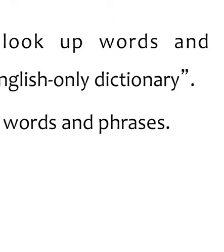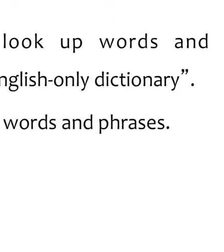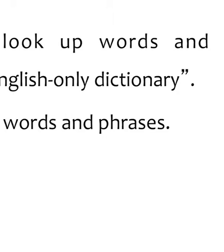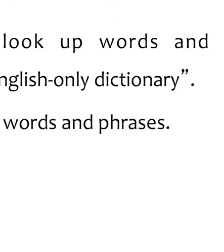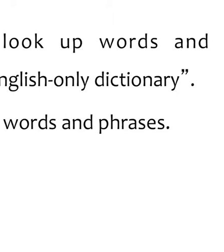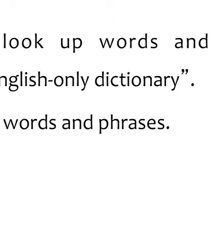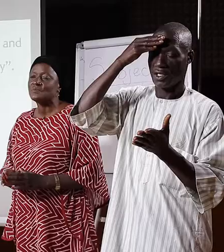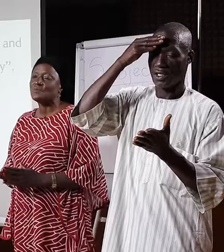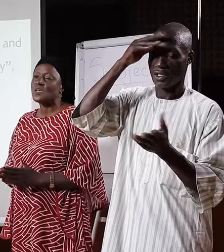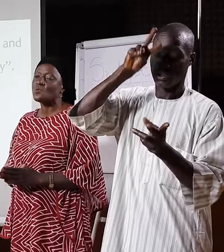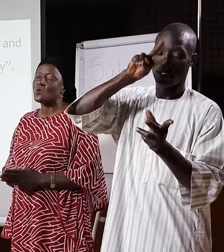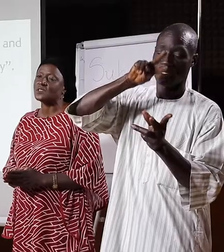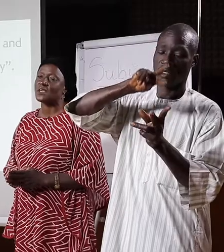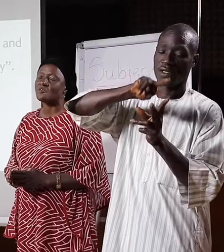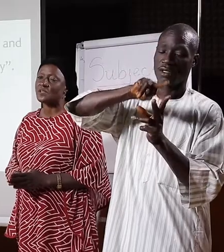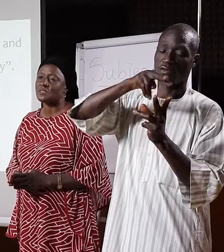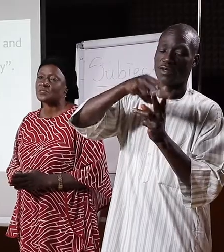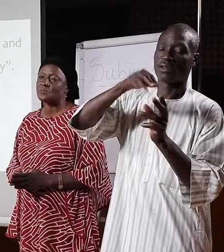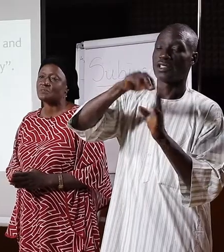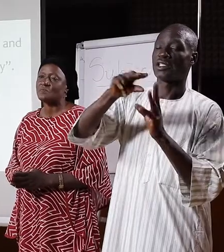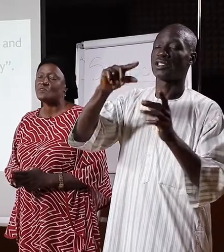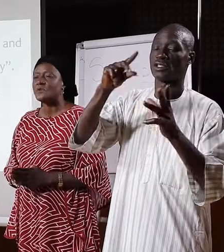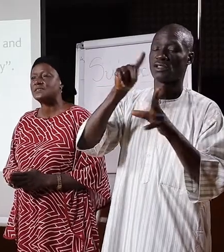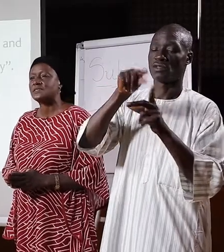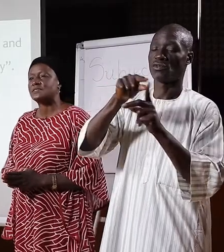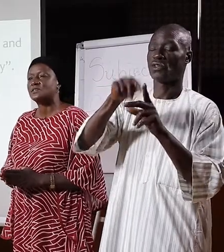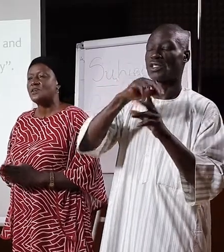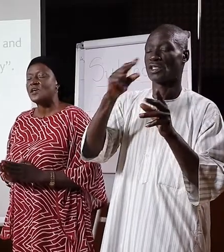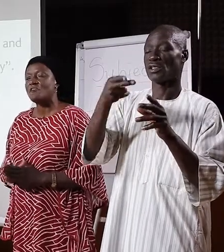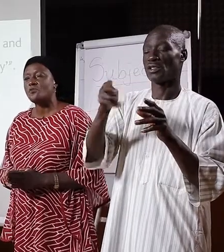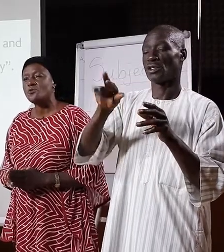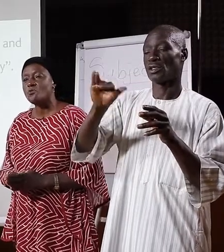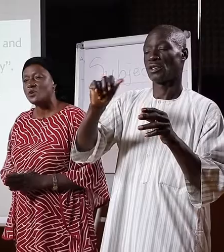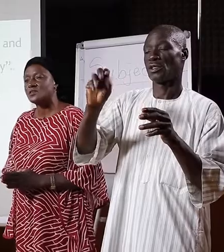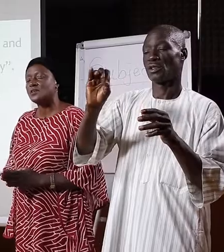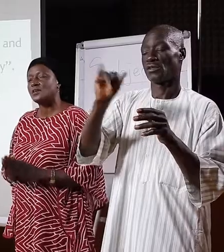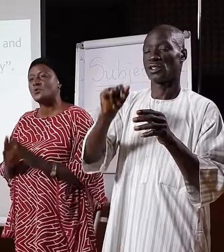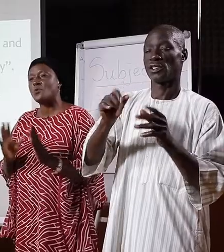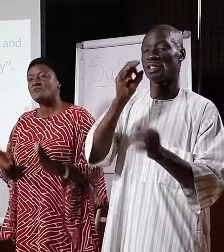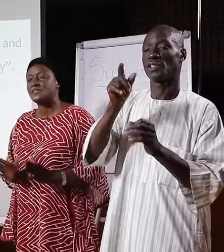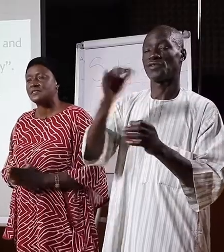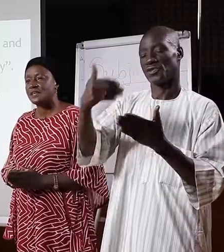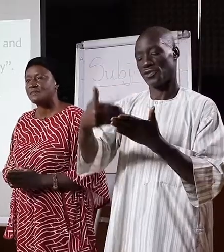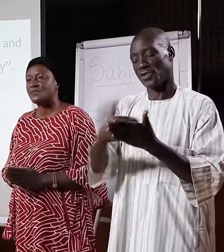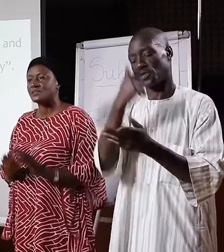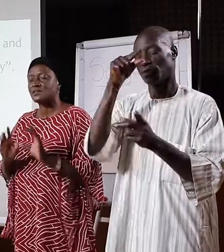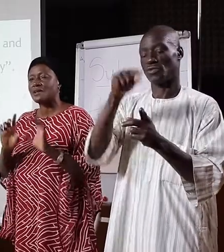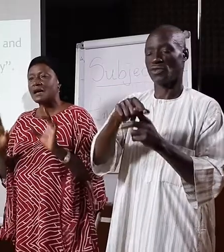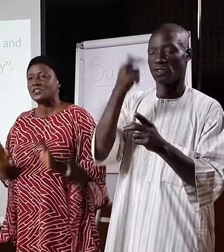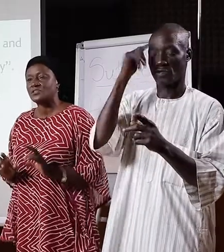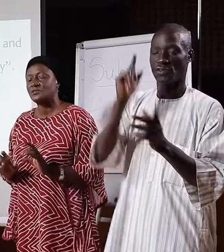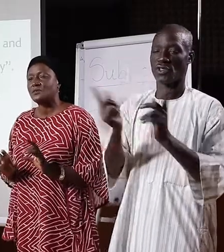and phrases. In words and phrases. For instance, if your new word, your word for today